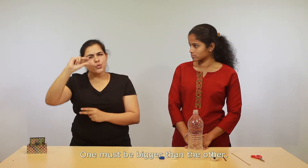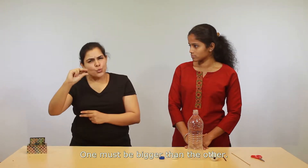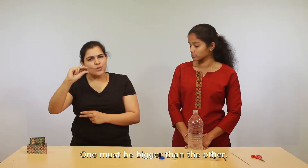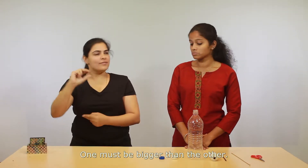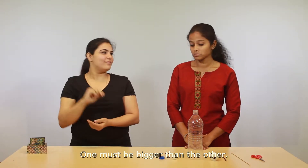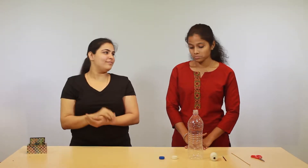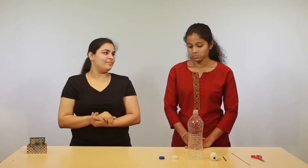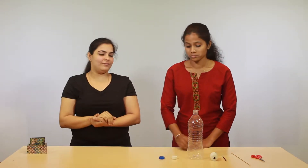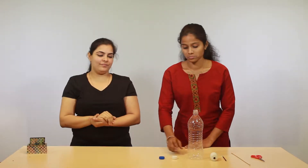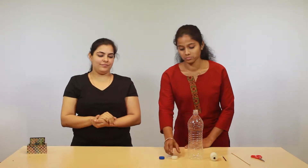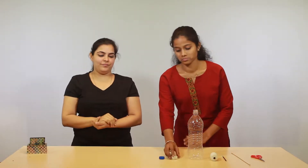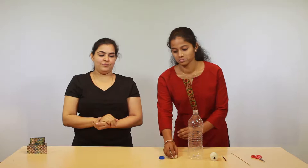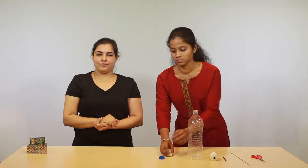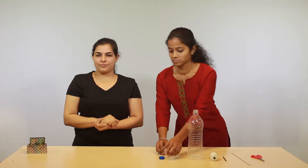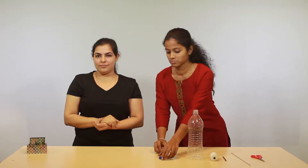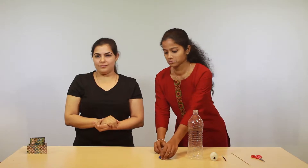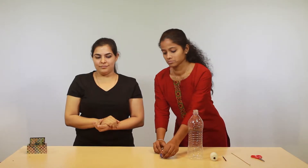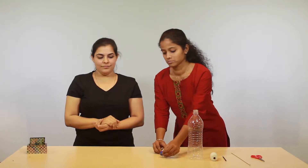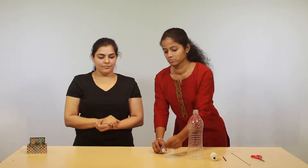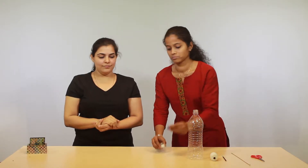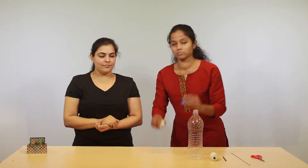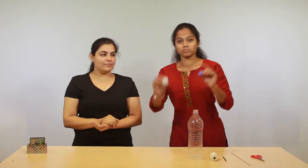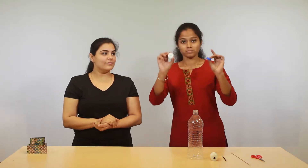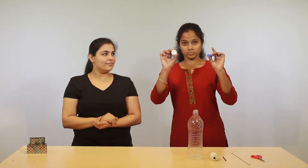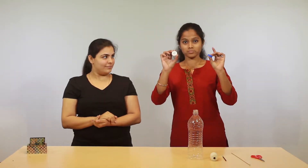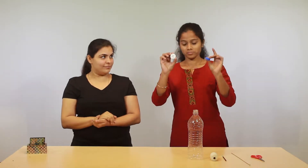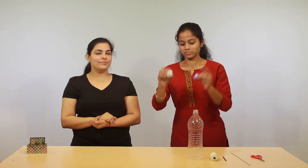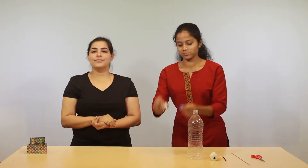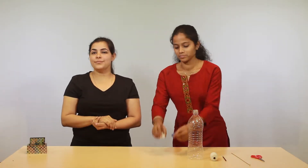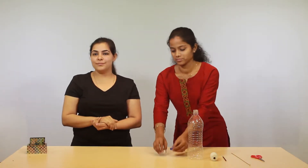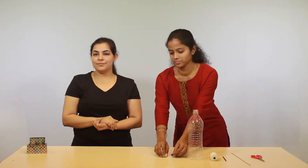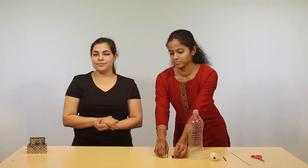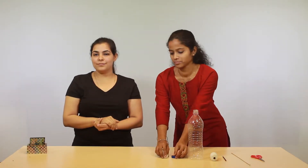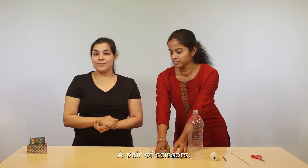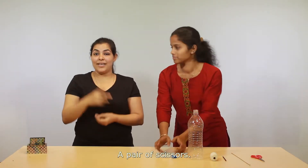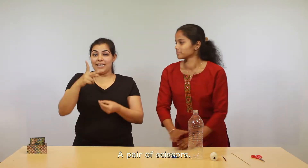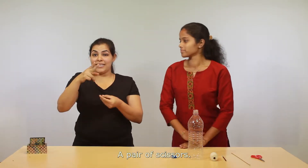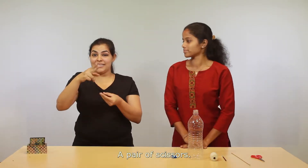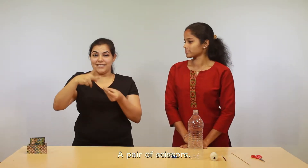oh okay here's a bigger cap and a small one a pair of scissors